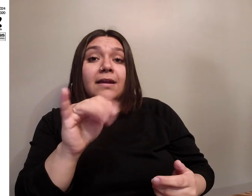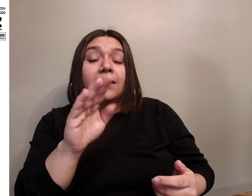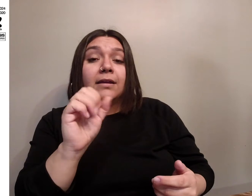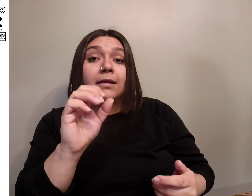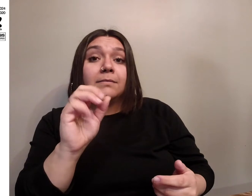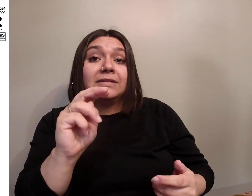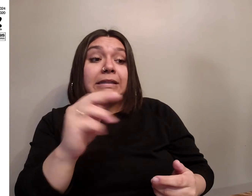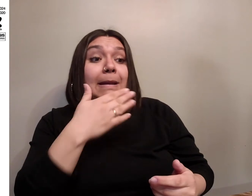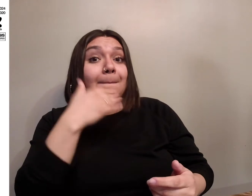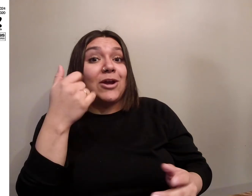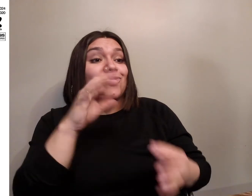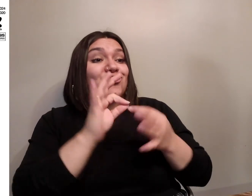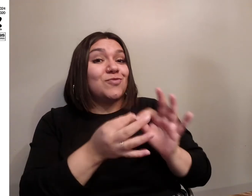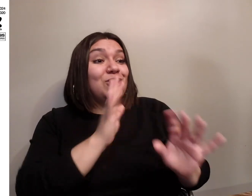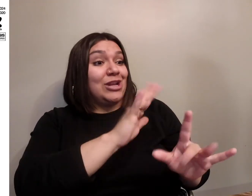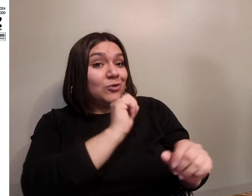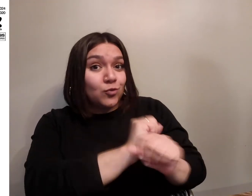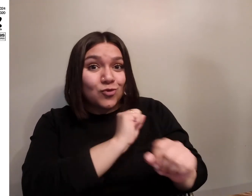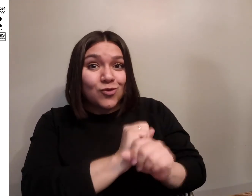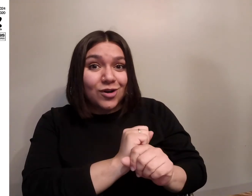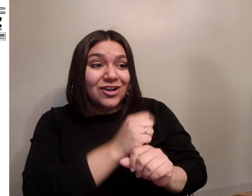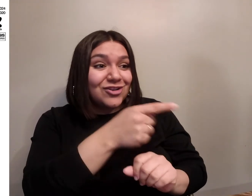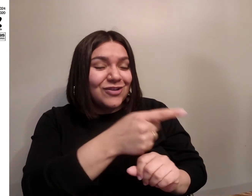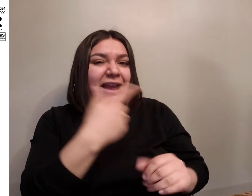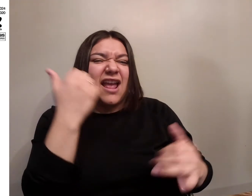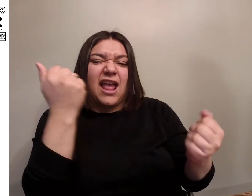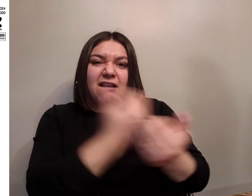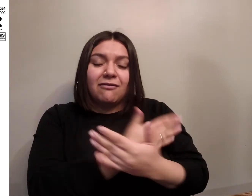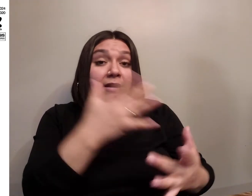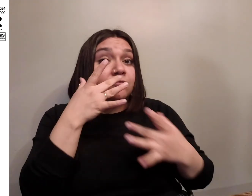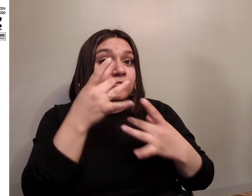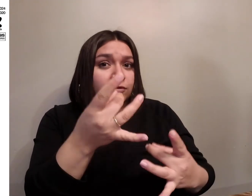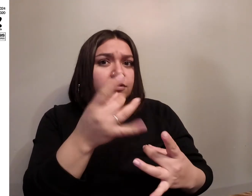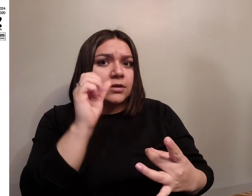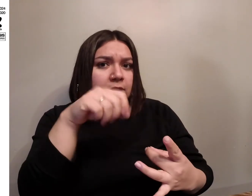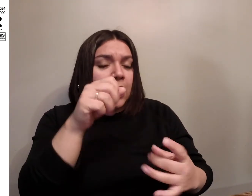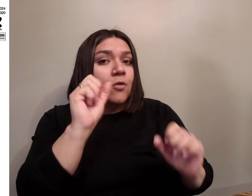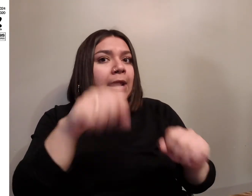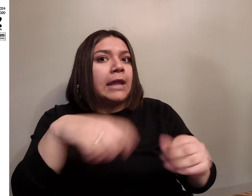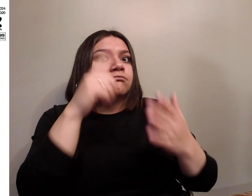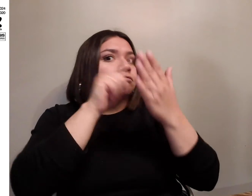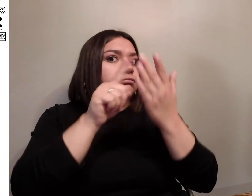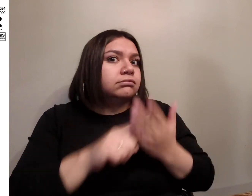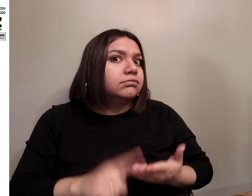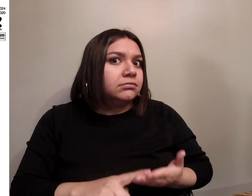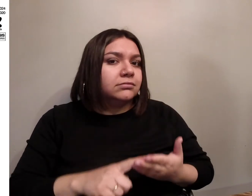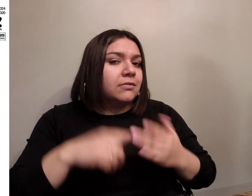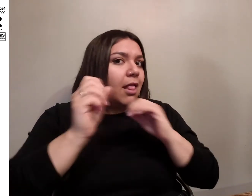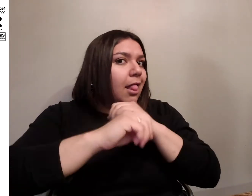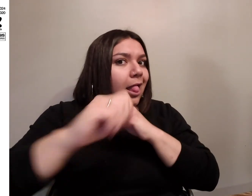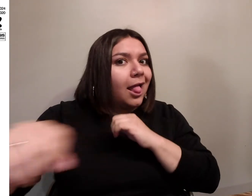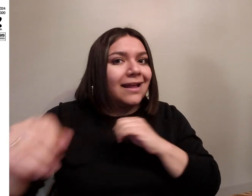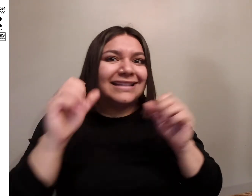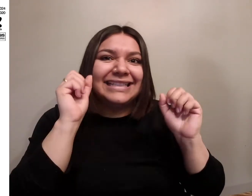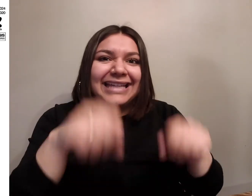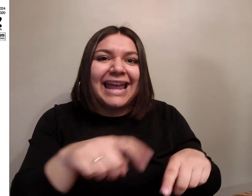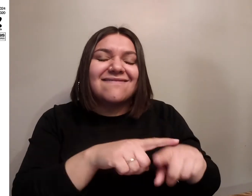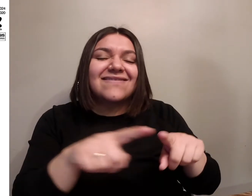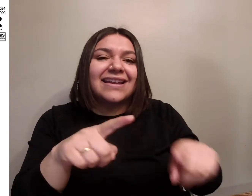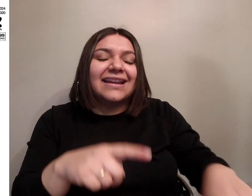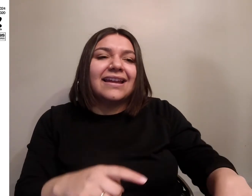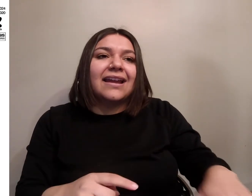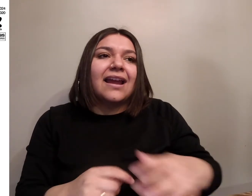is William Gibson a better interpreter of his own work? I mean, all of this is interesting, and we